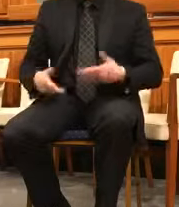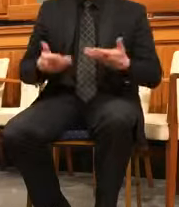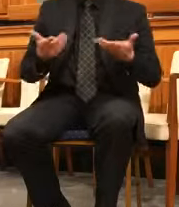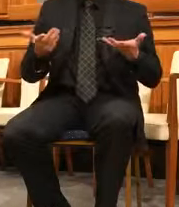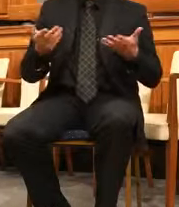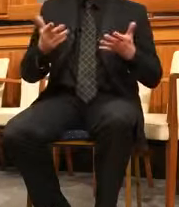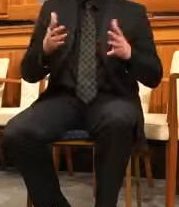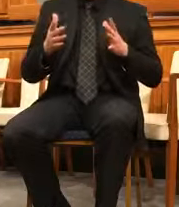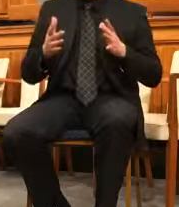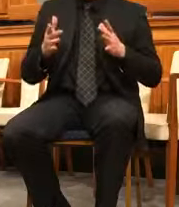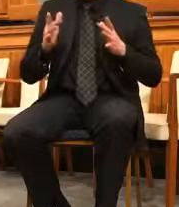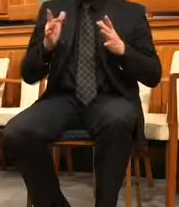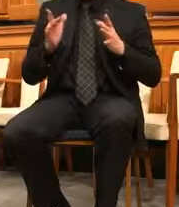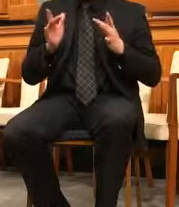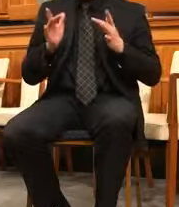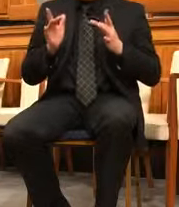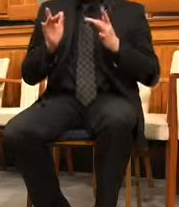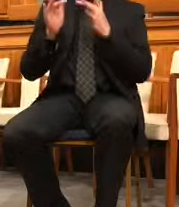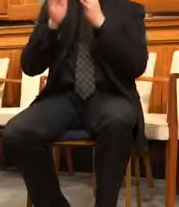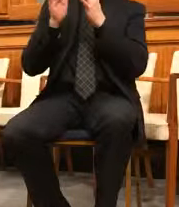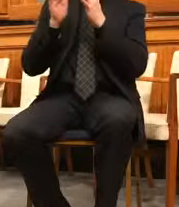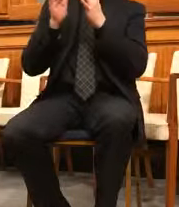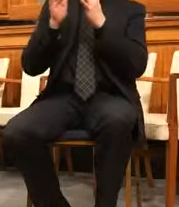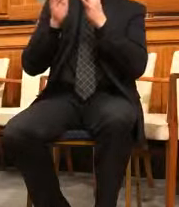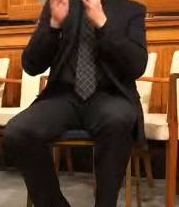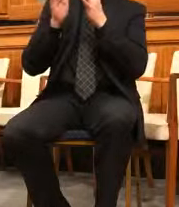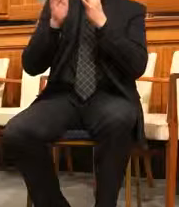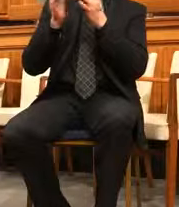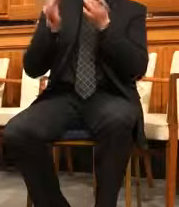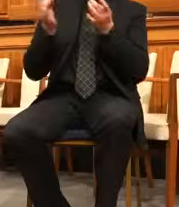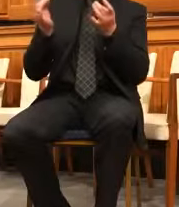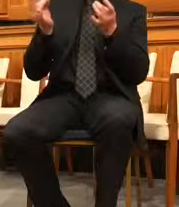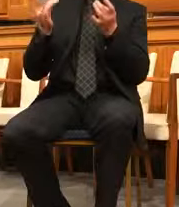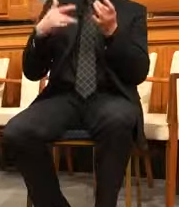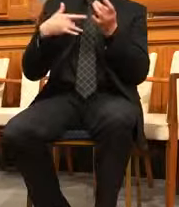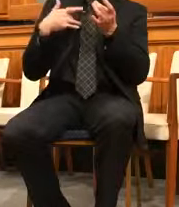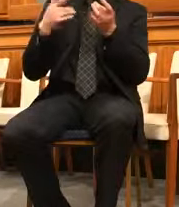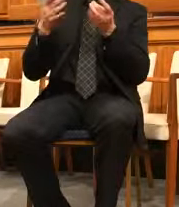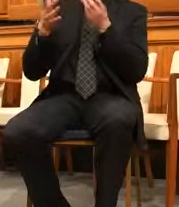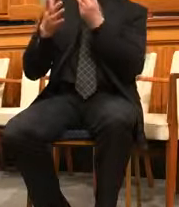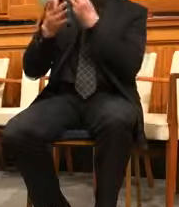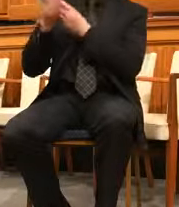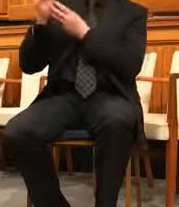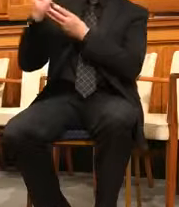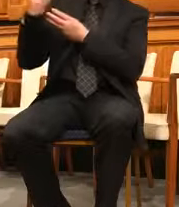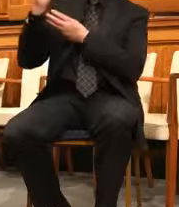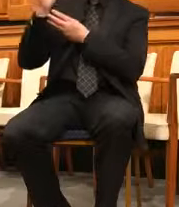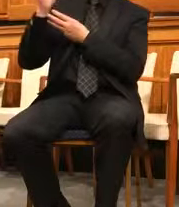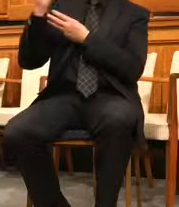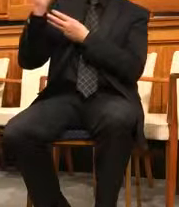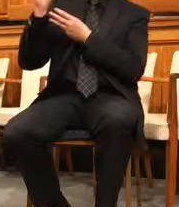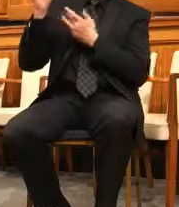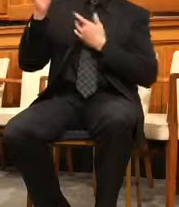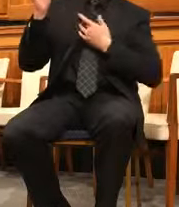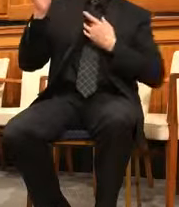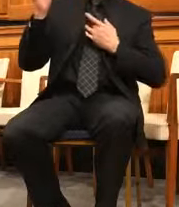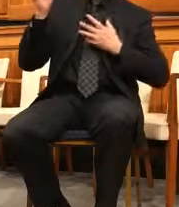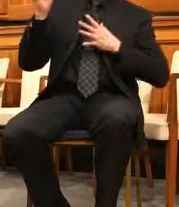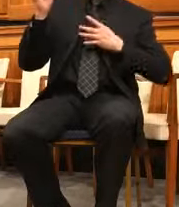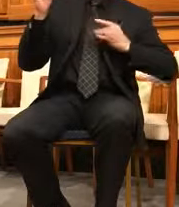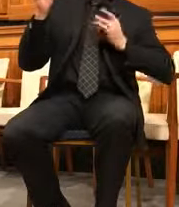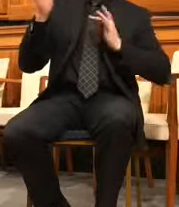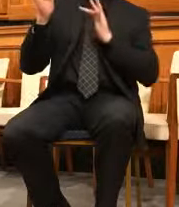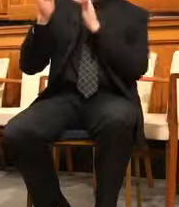the spiritual essence of God. It's all mysticism. Technique can bring you